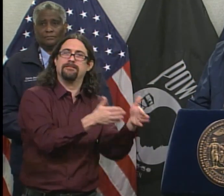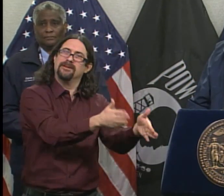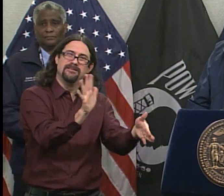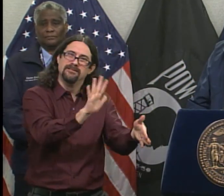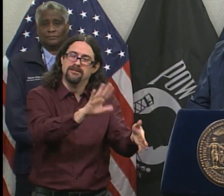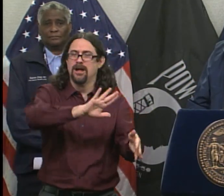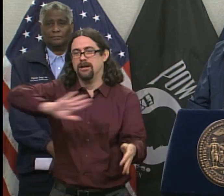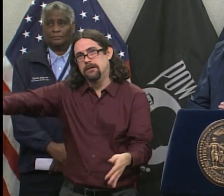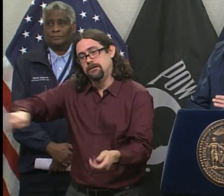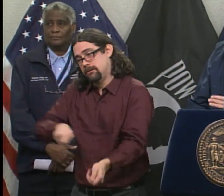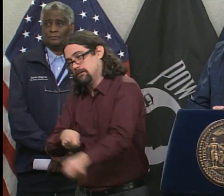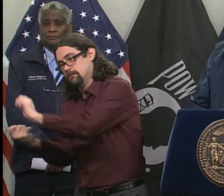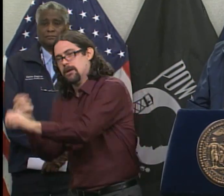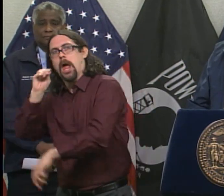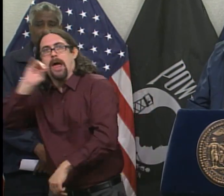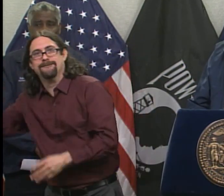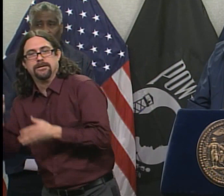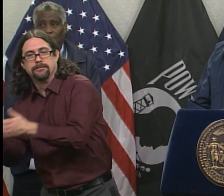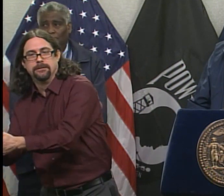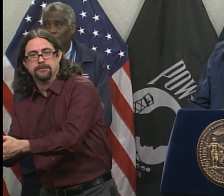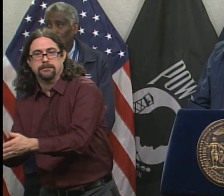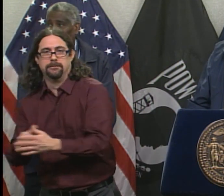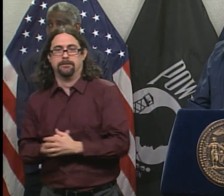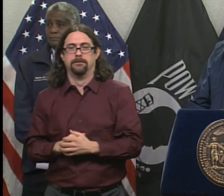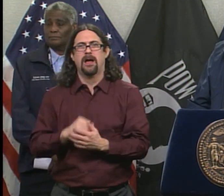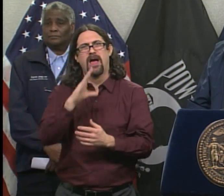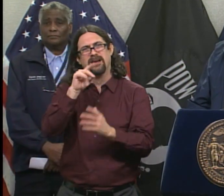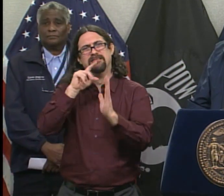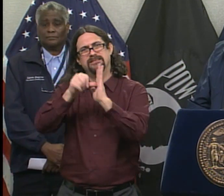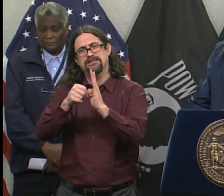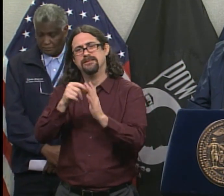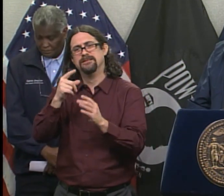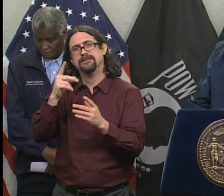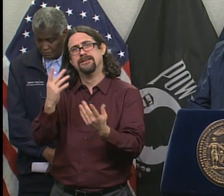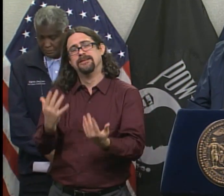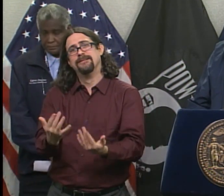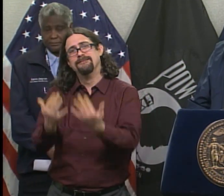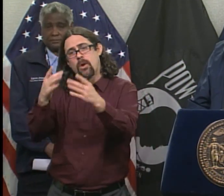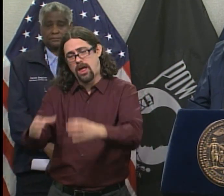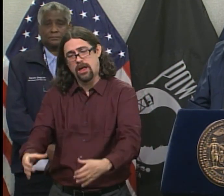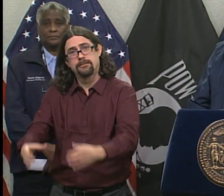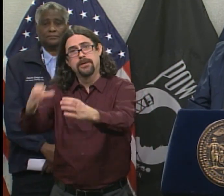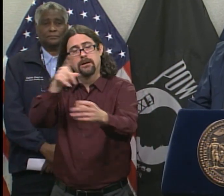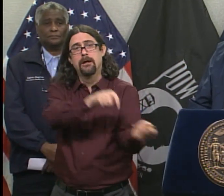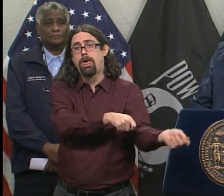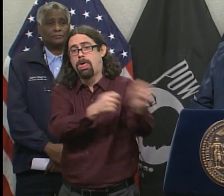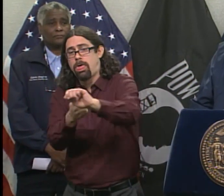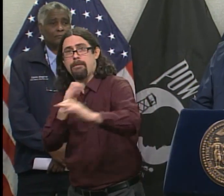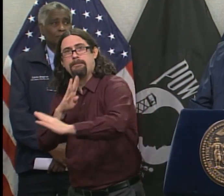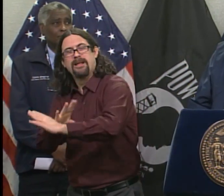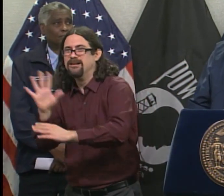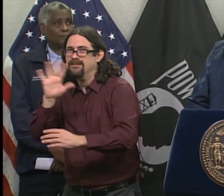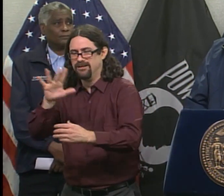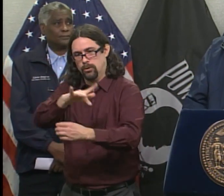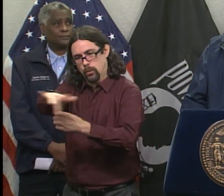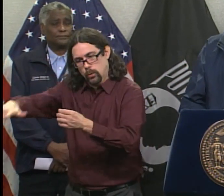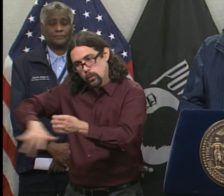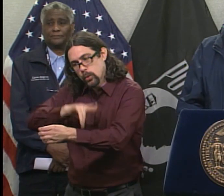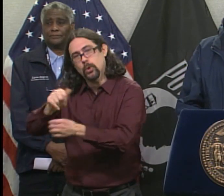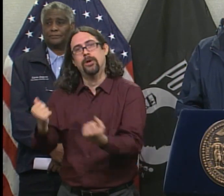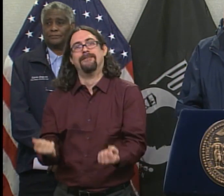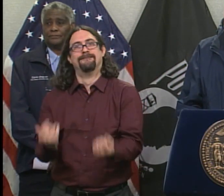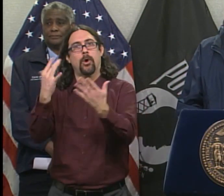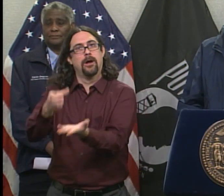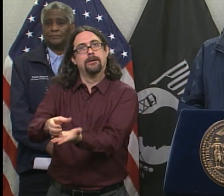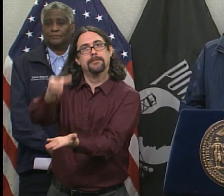say as a homeowner myself, we know we got to get our sidewalks clear so people can get around. We don't want people who are not physically able to try